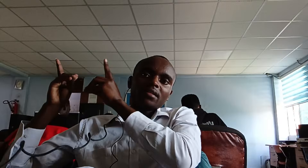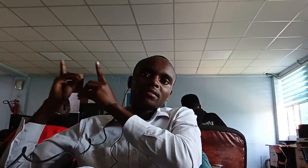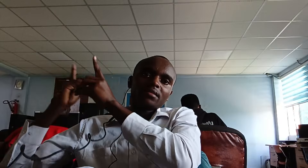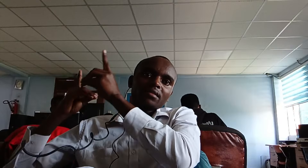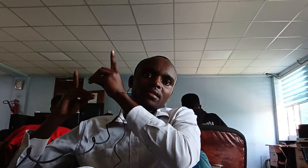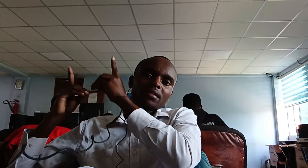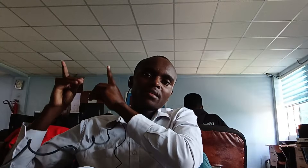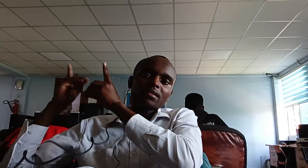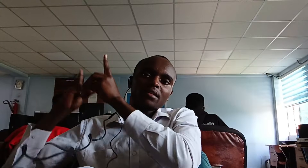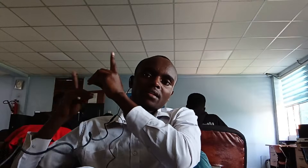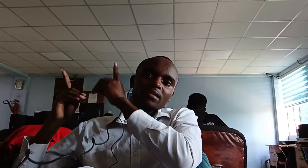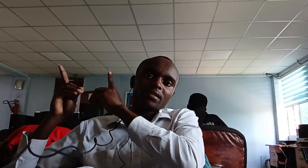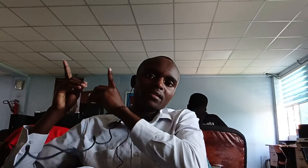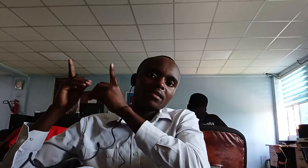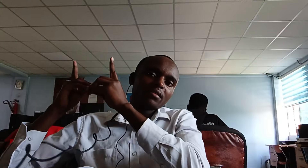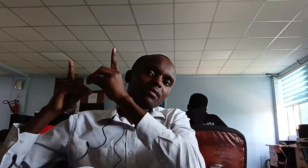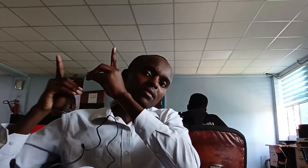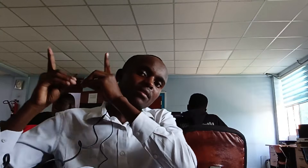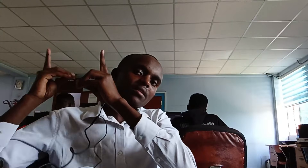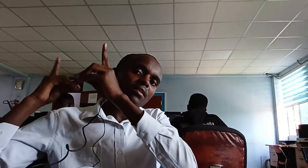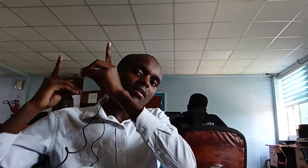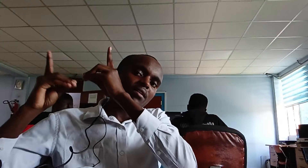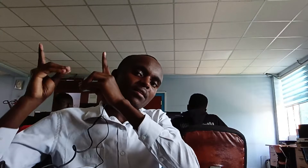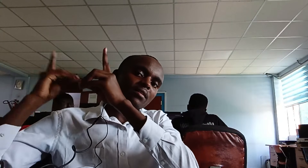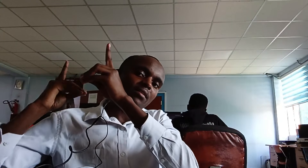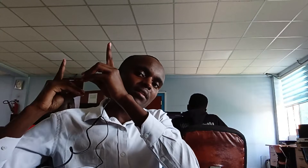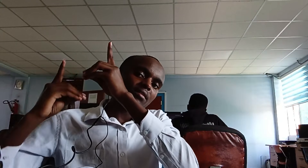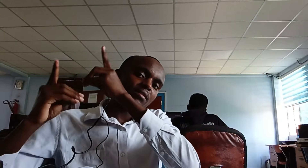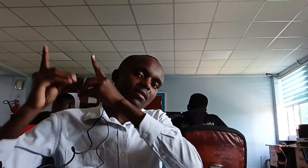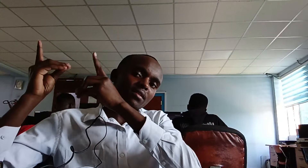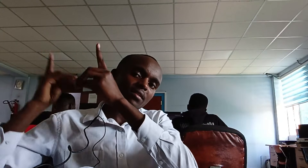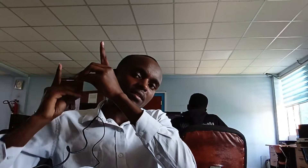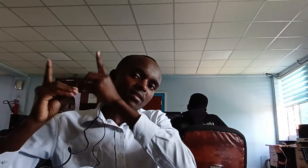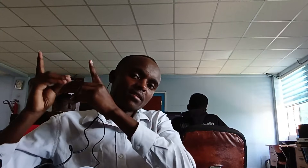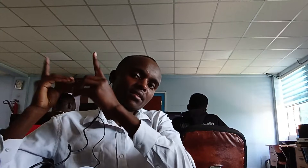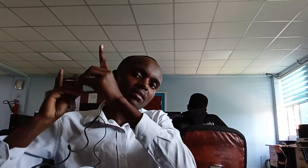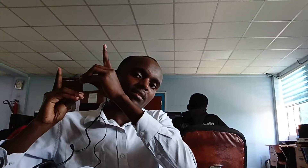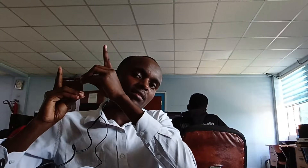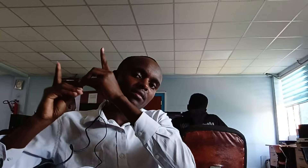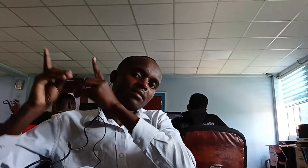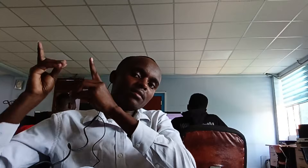Descendants. Descendants. Descendants. Descendants.